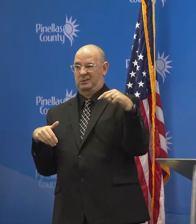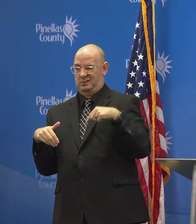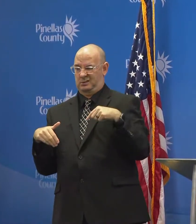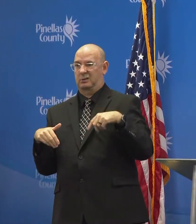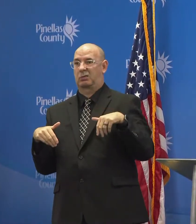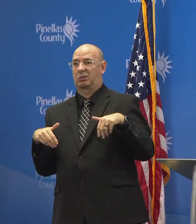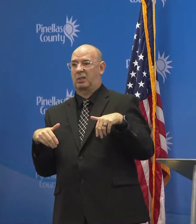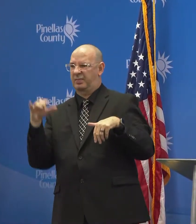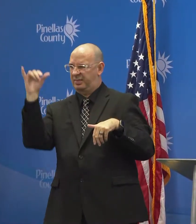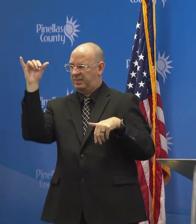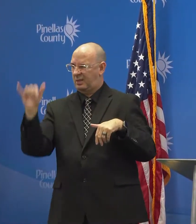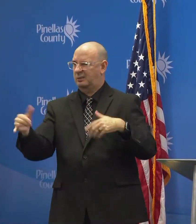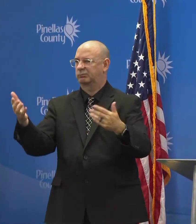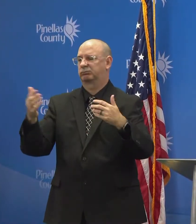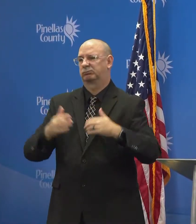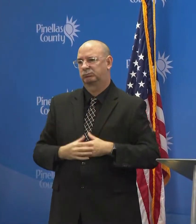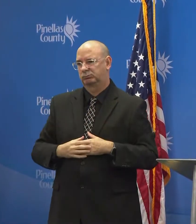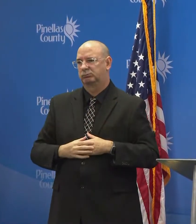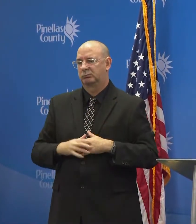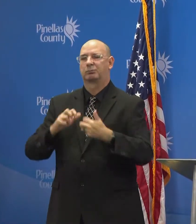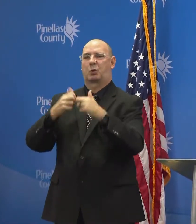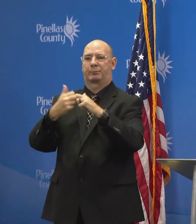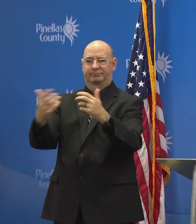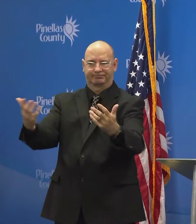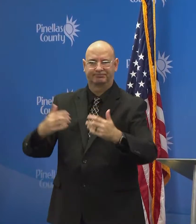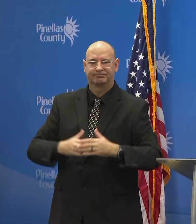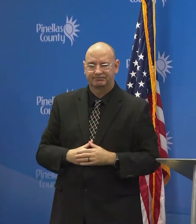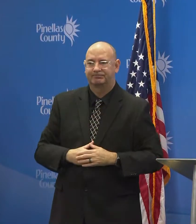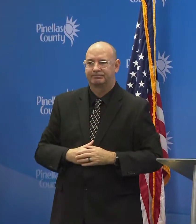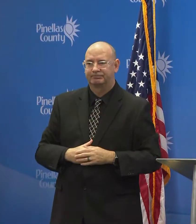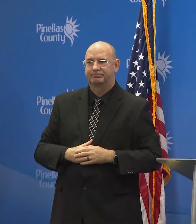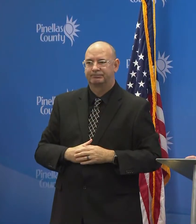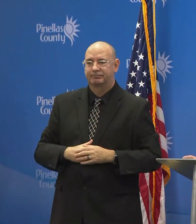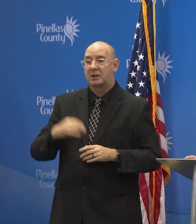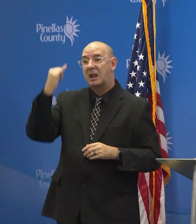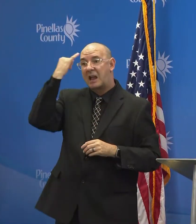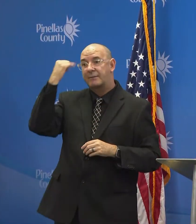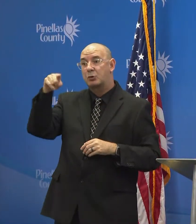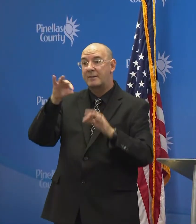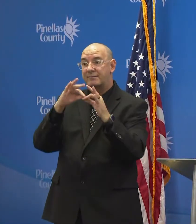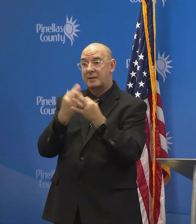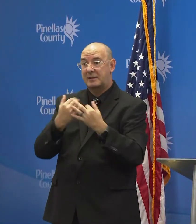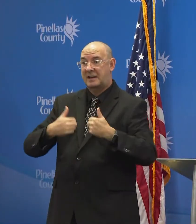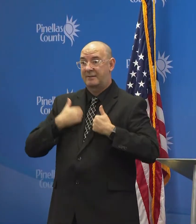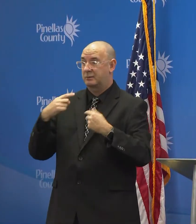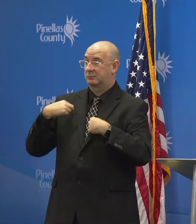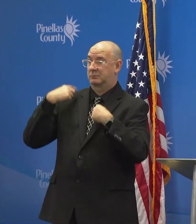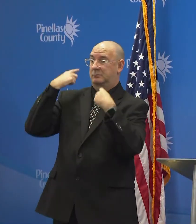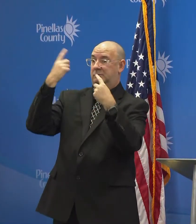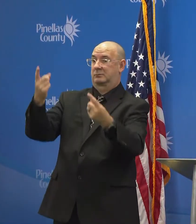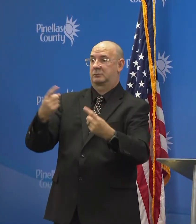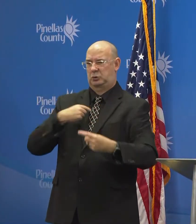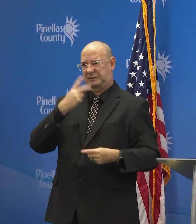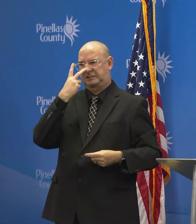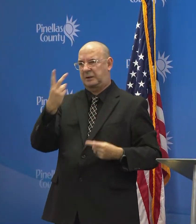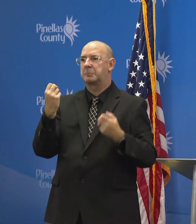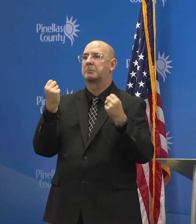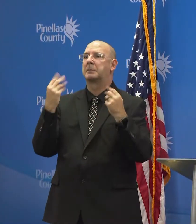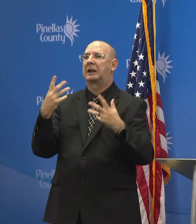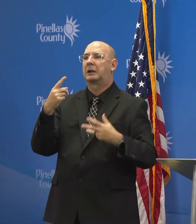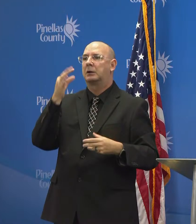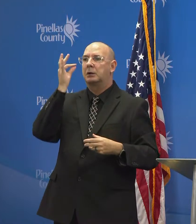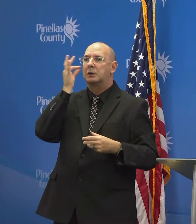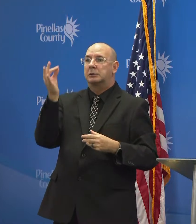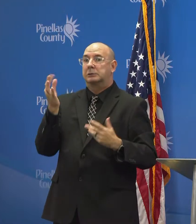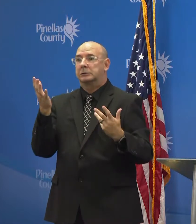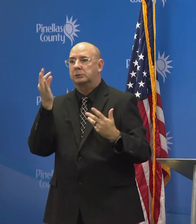be heeding those. But all of us who have lived here for decades, we've seen many near misses. And we need to take